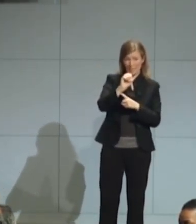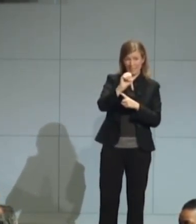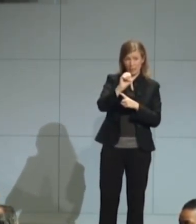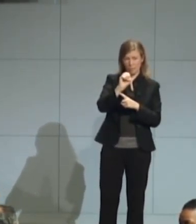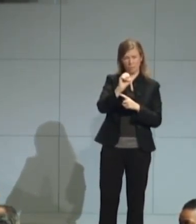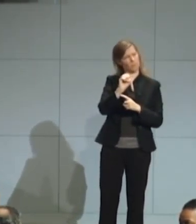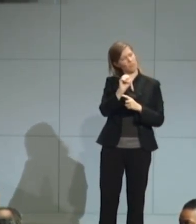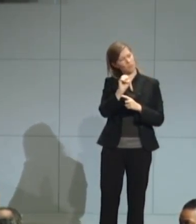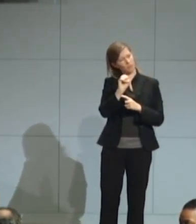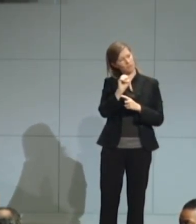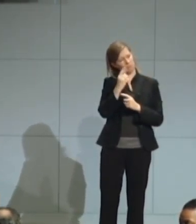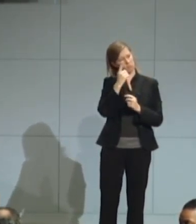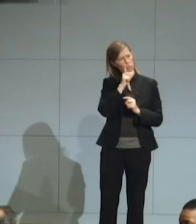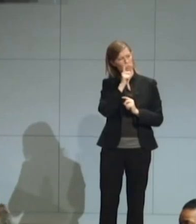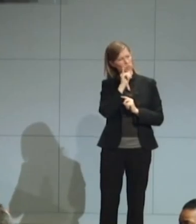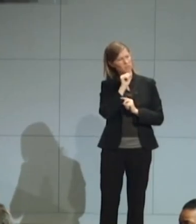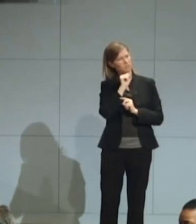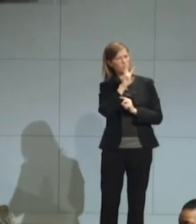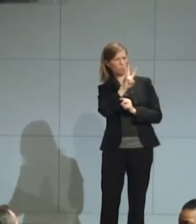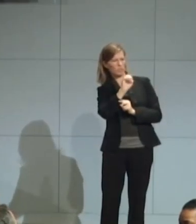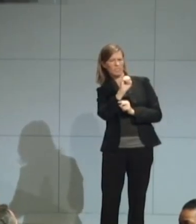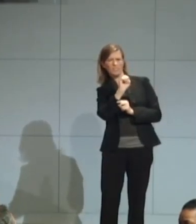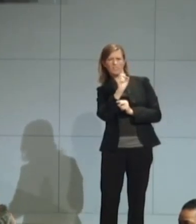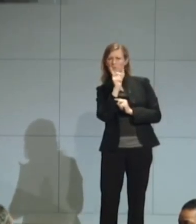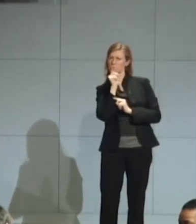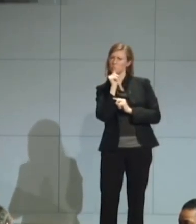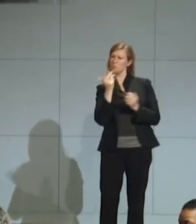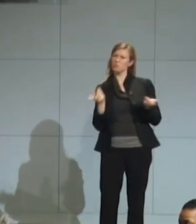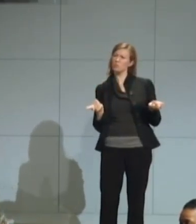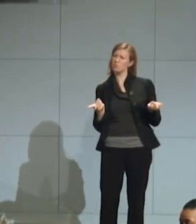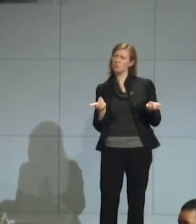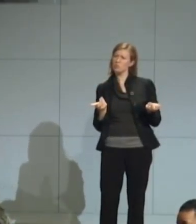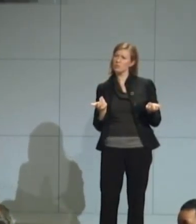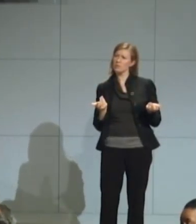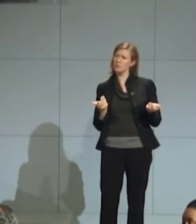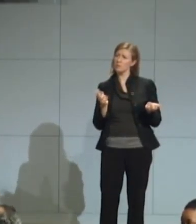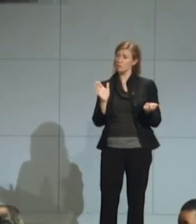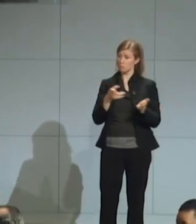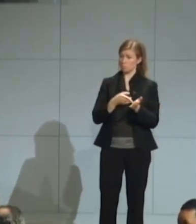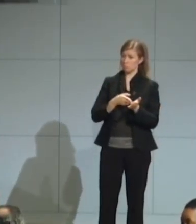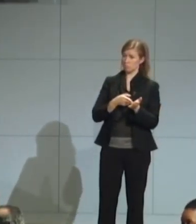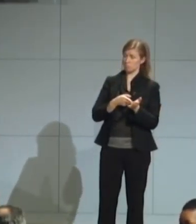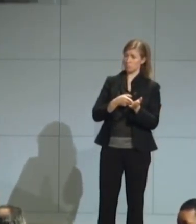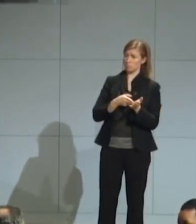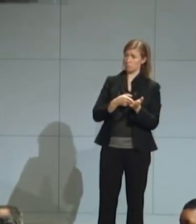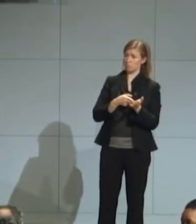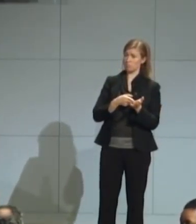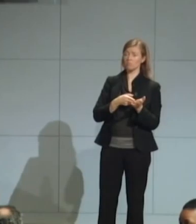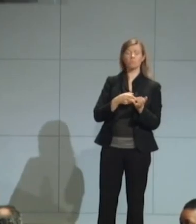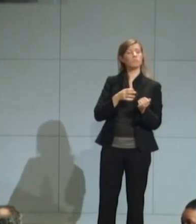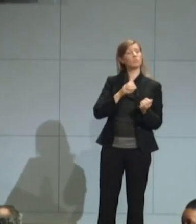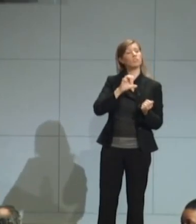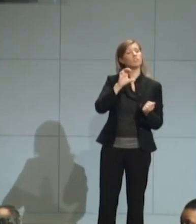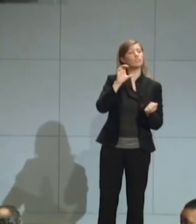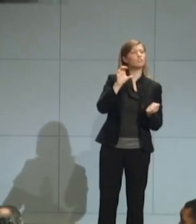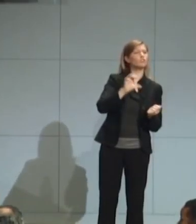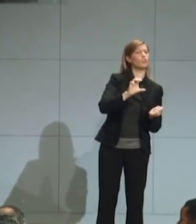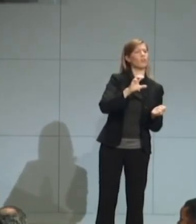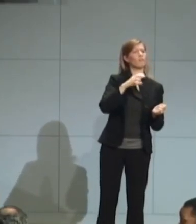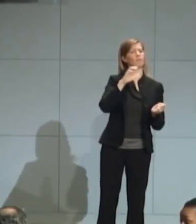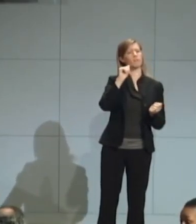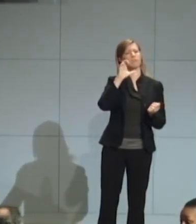did it for 2,000 years, so really, you can't blame us. Now, let's think about this defense for a minute. I don't know